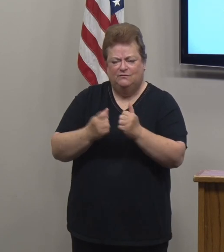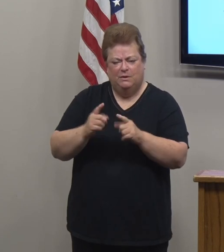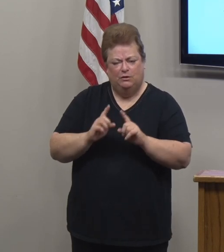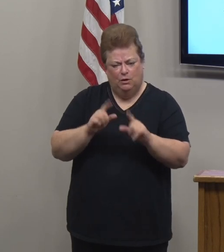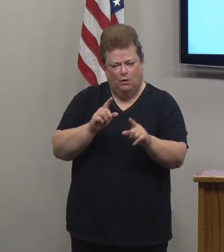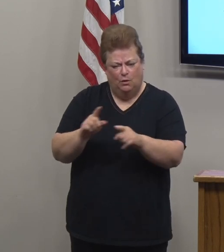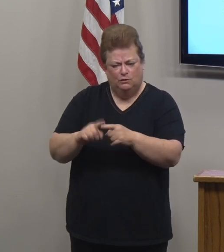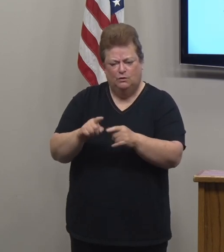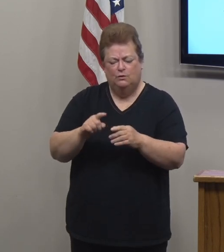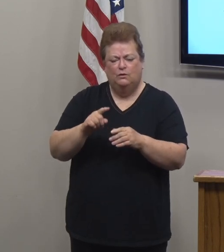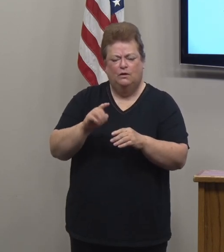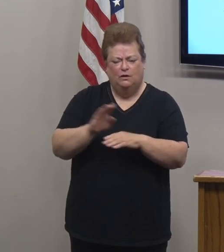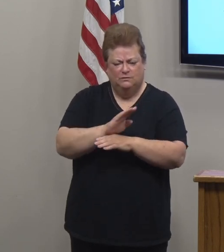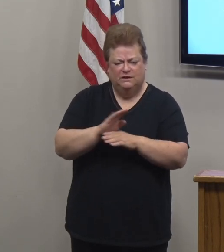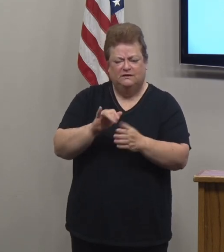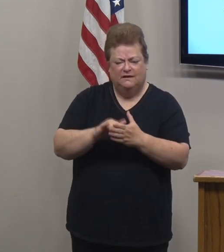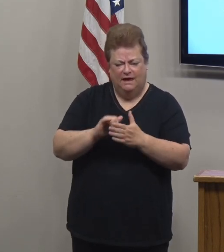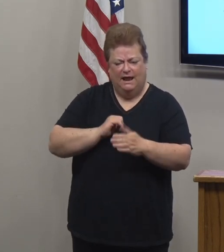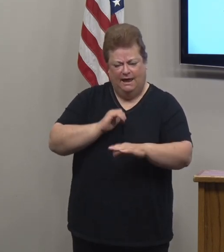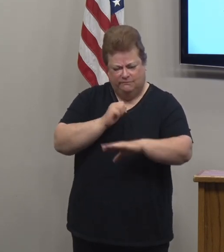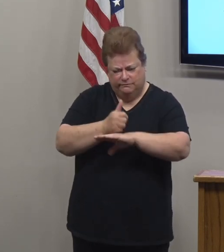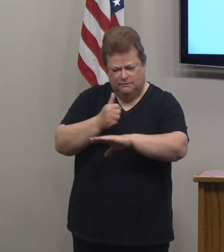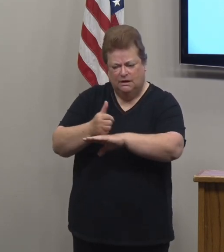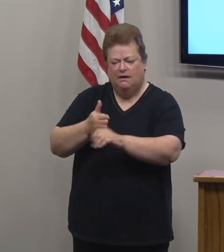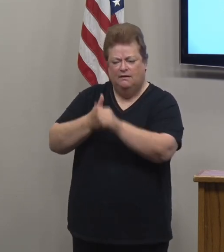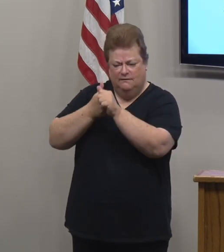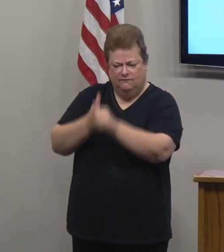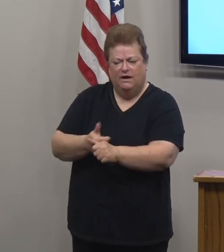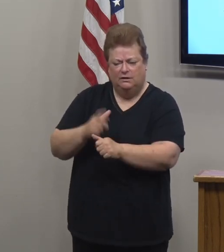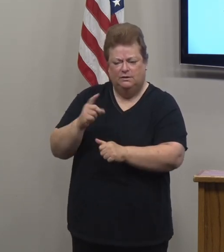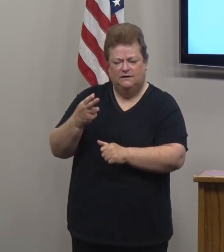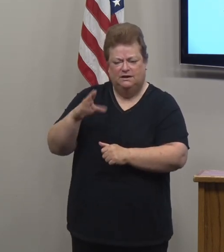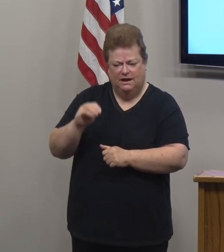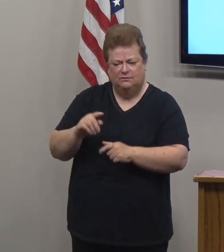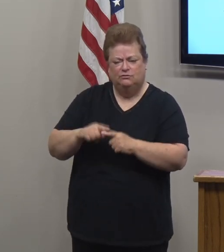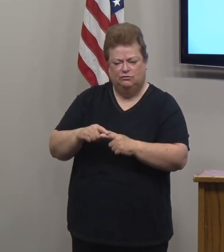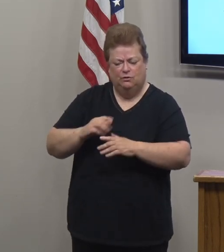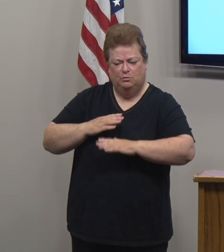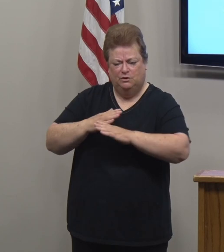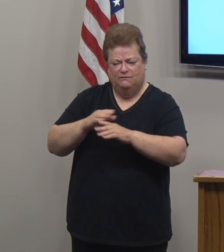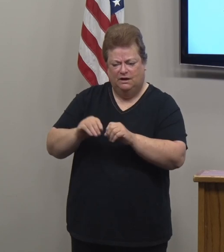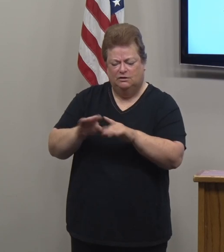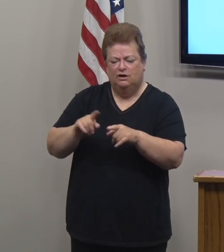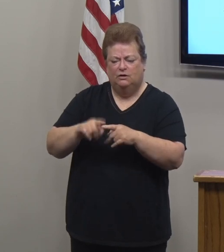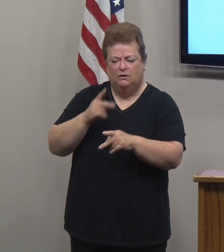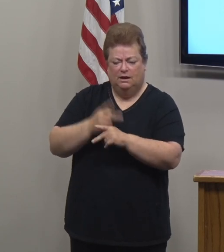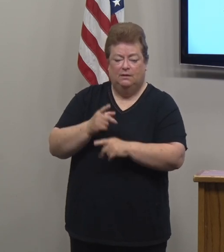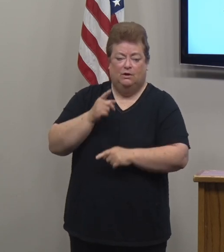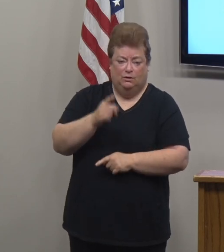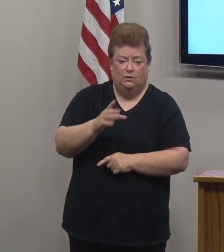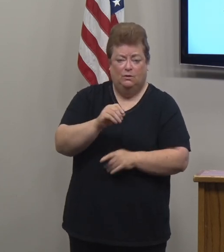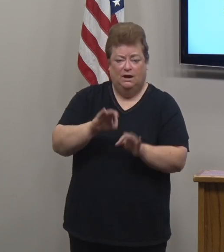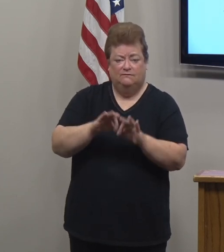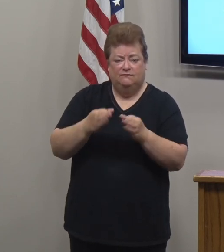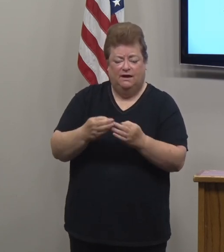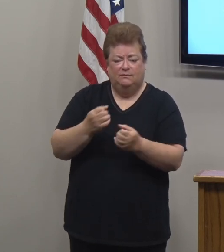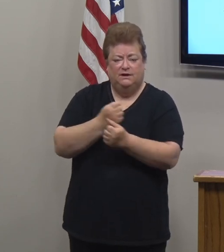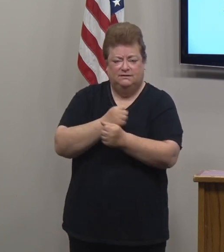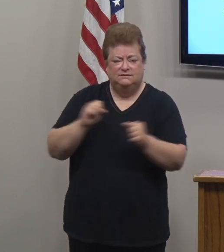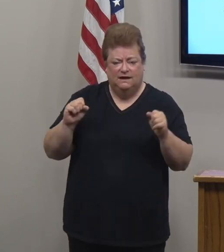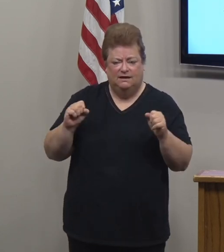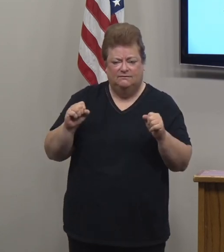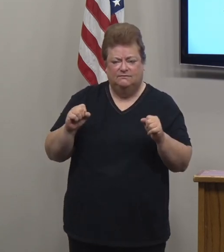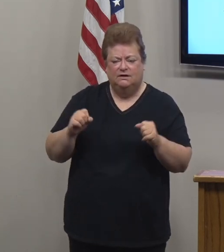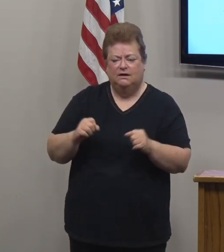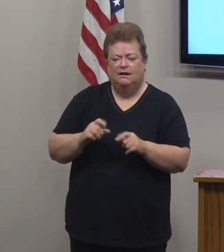businesses that have measures in place to prevent the spread of the virus to keep you and your family safe. Physical